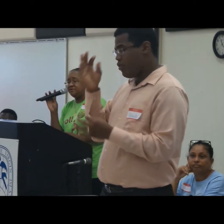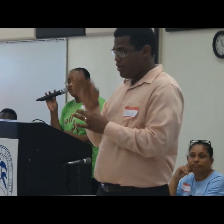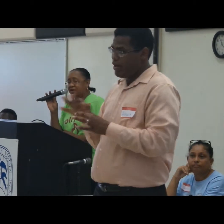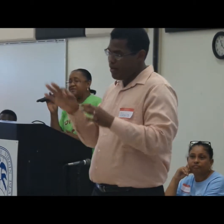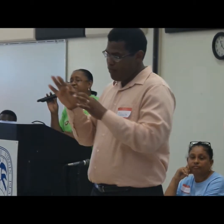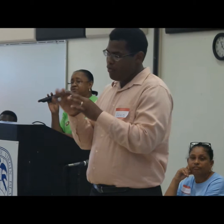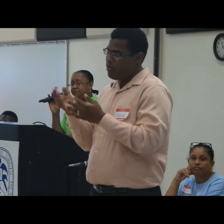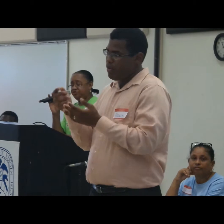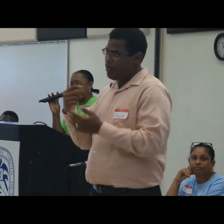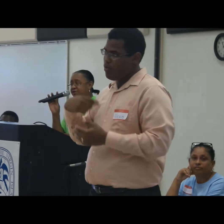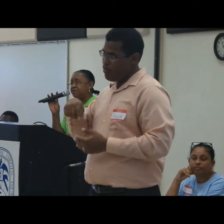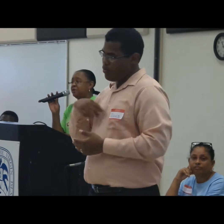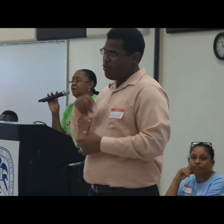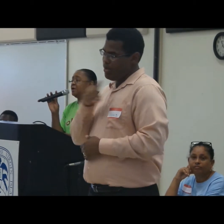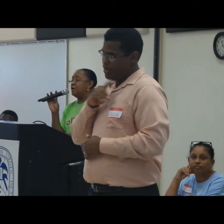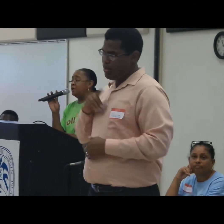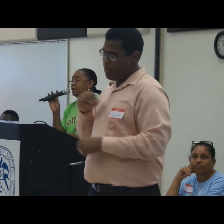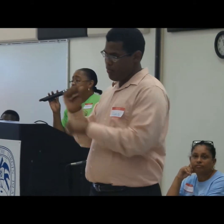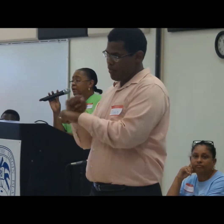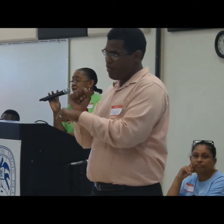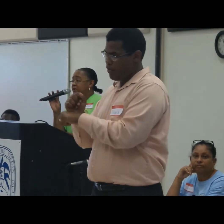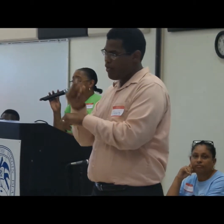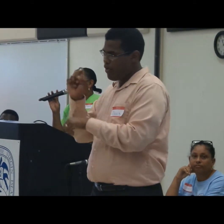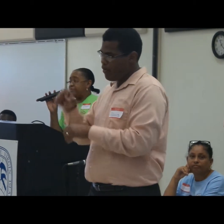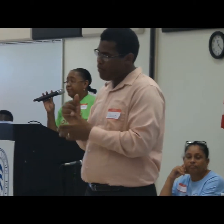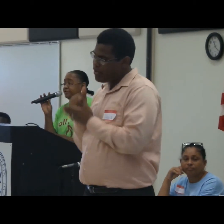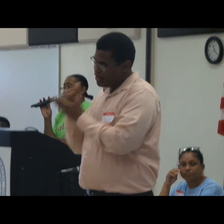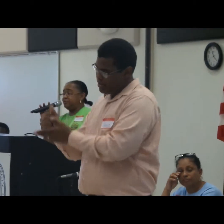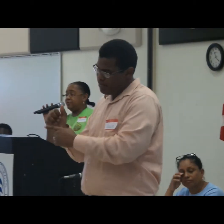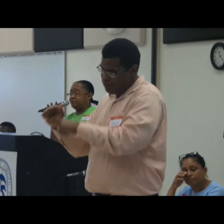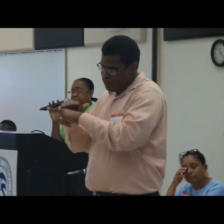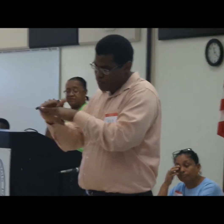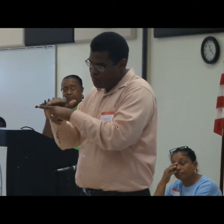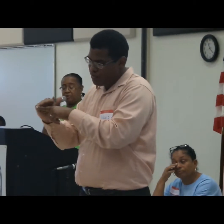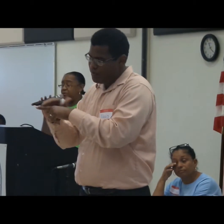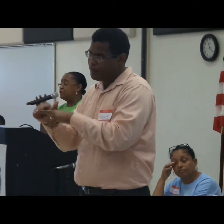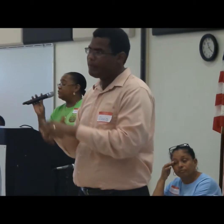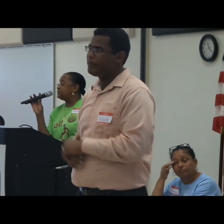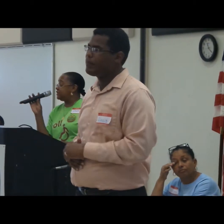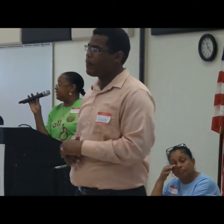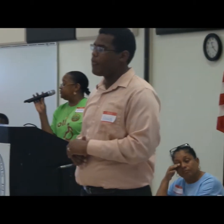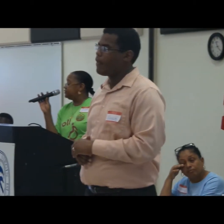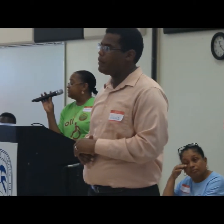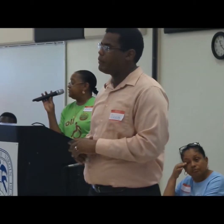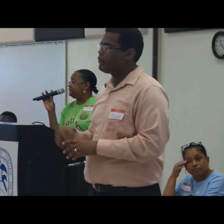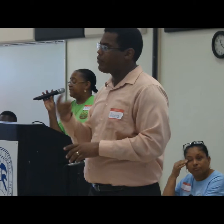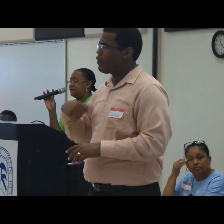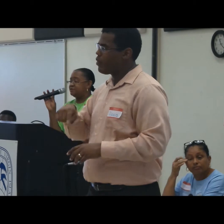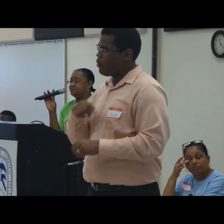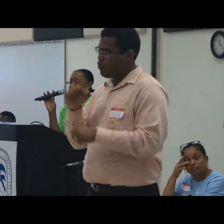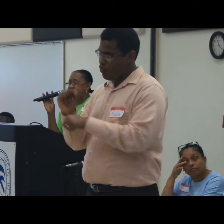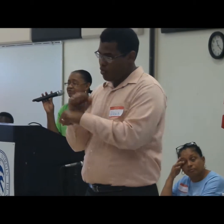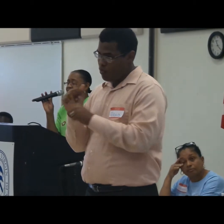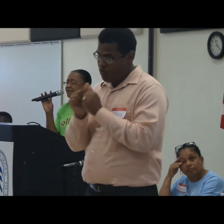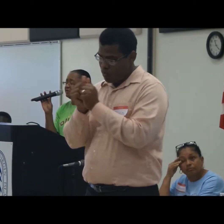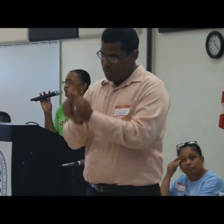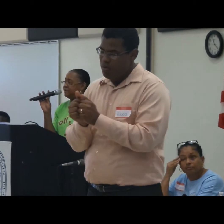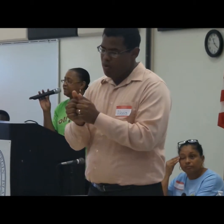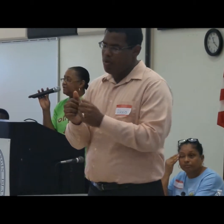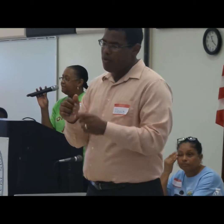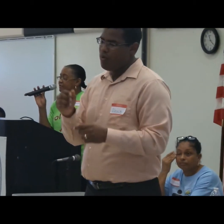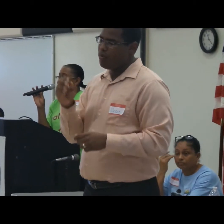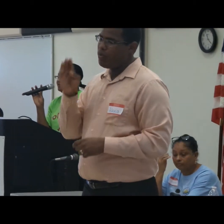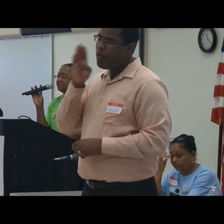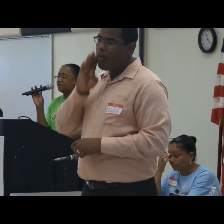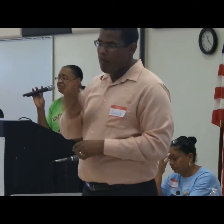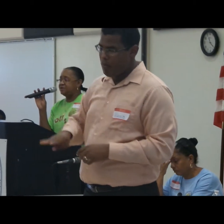to be sensitized and to be trained. In collaboration with Ms. Brownlow's agency, VI Association for